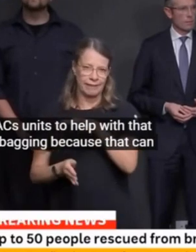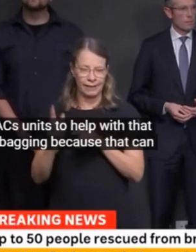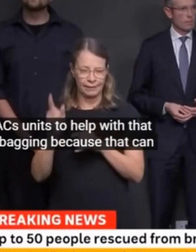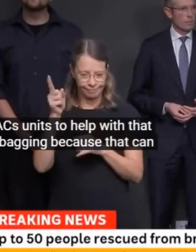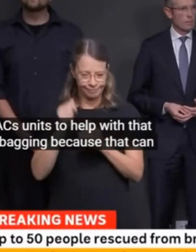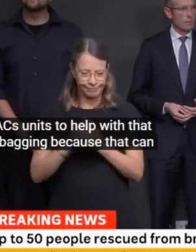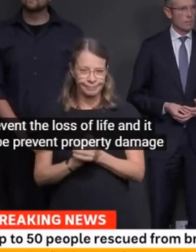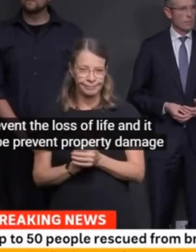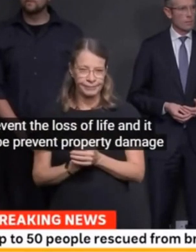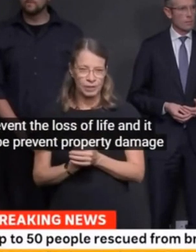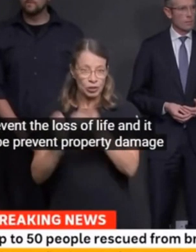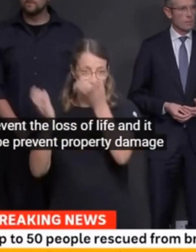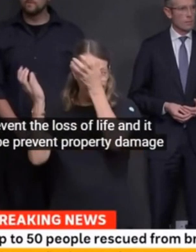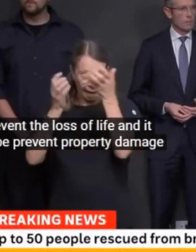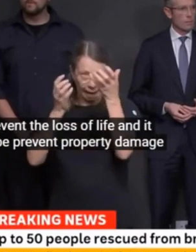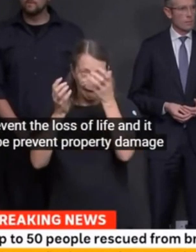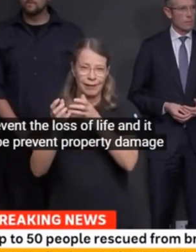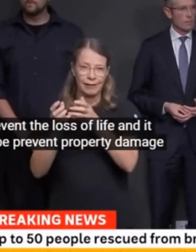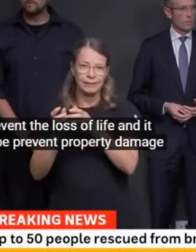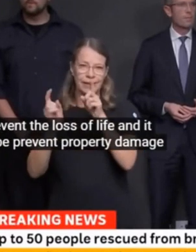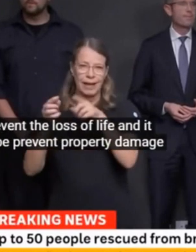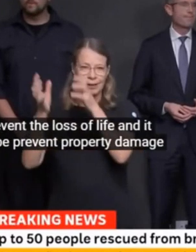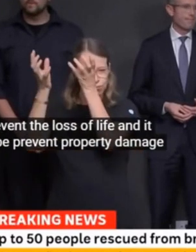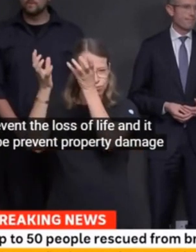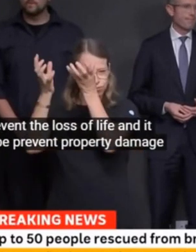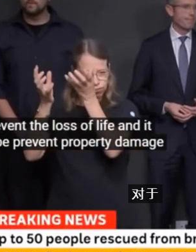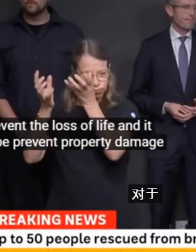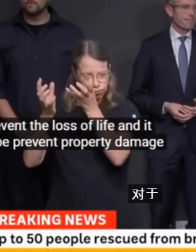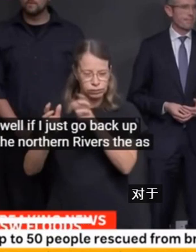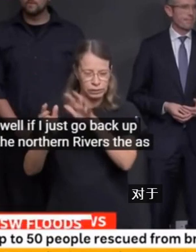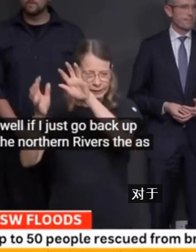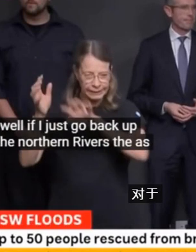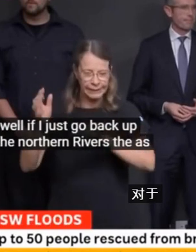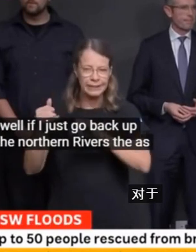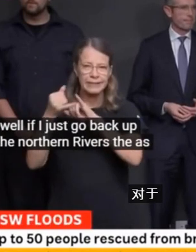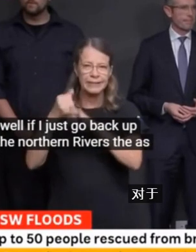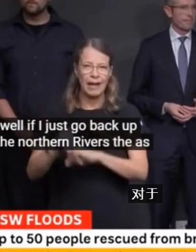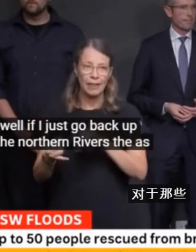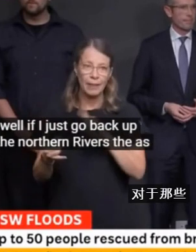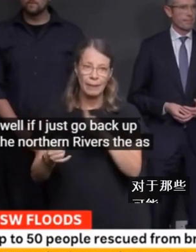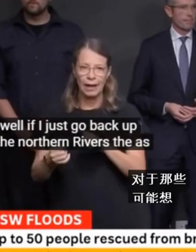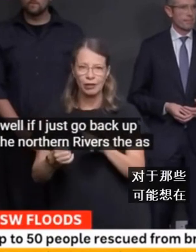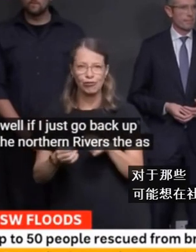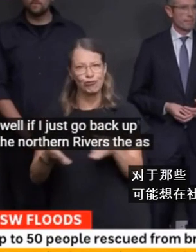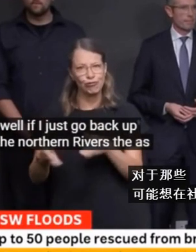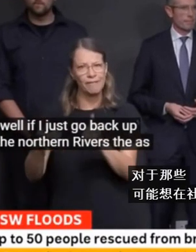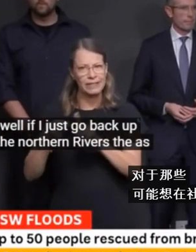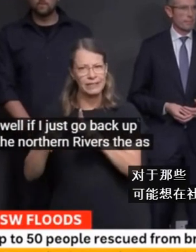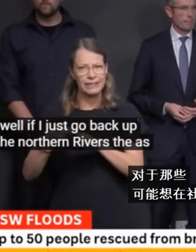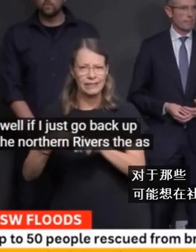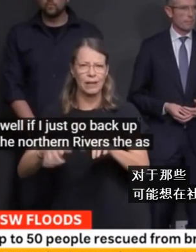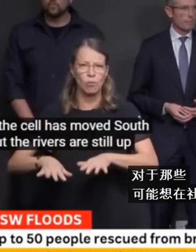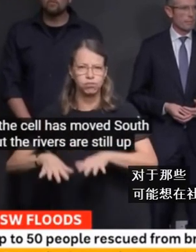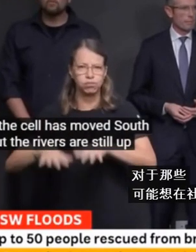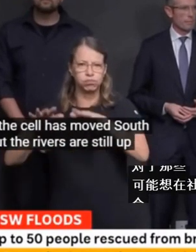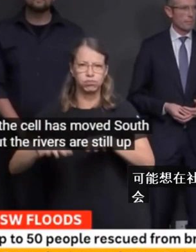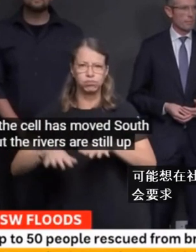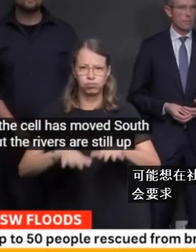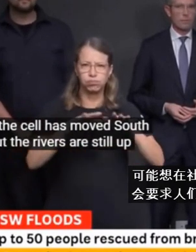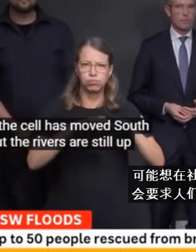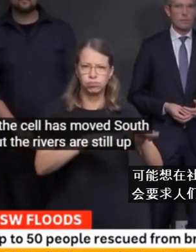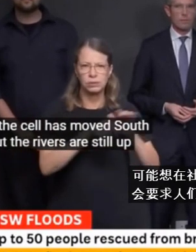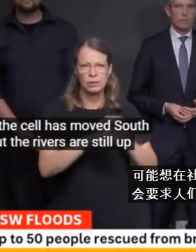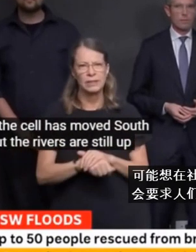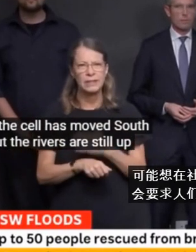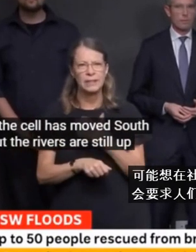said, the cell has moved south, but the rivers are still up. There is still danger to those people who might want to go around the community. We would